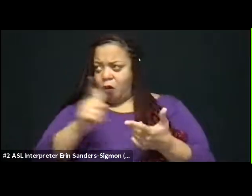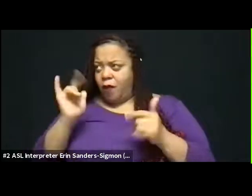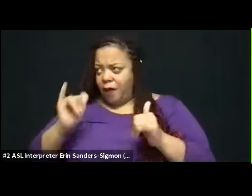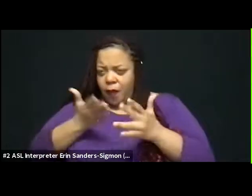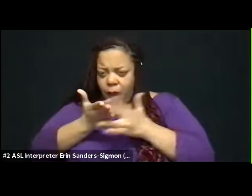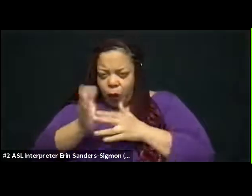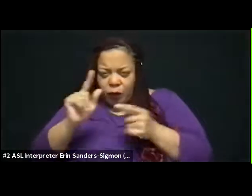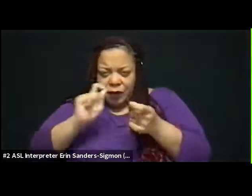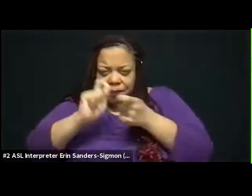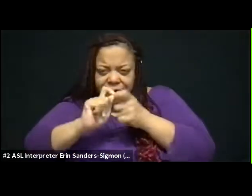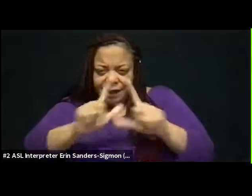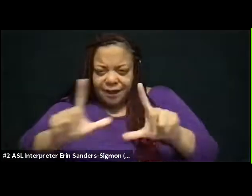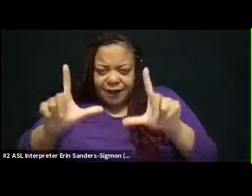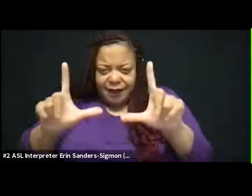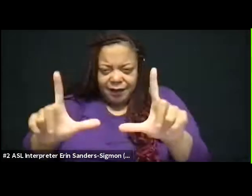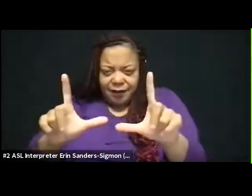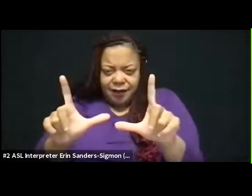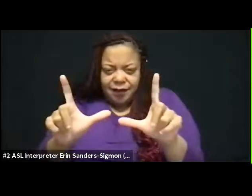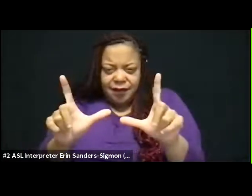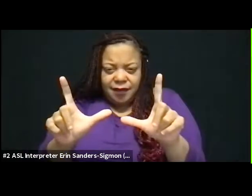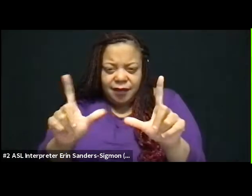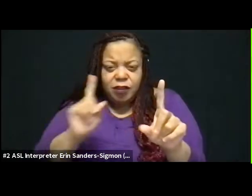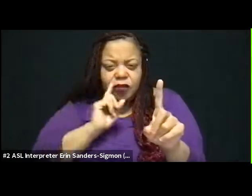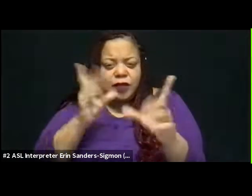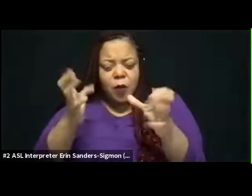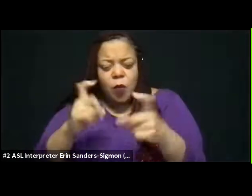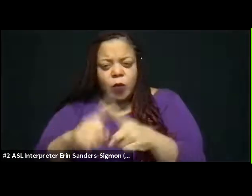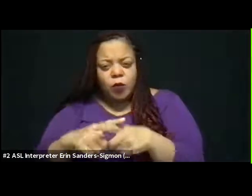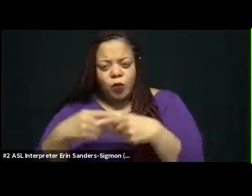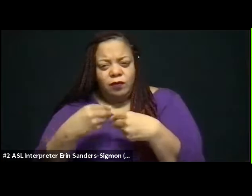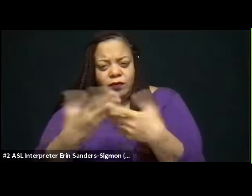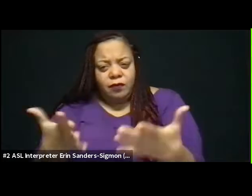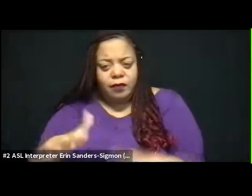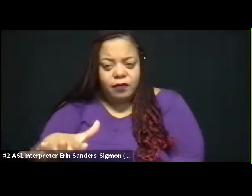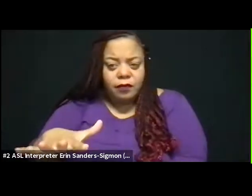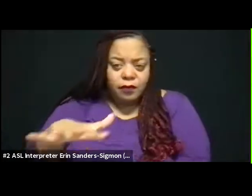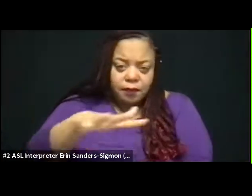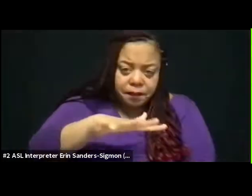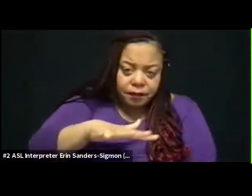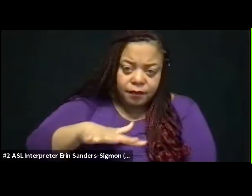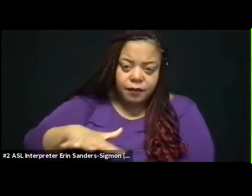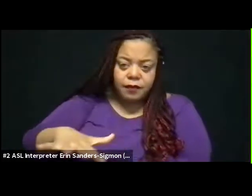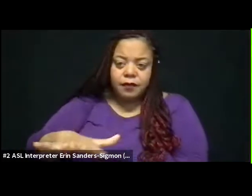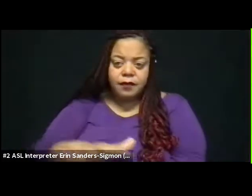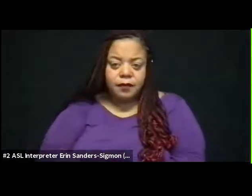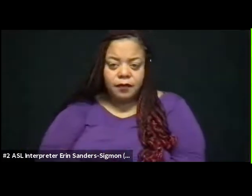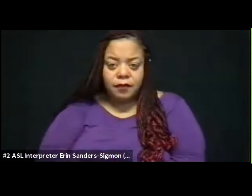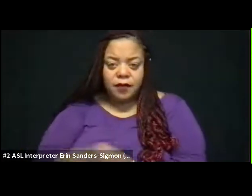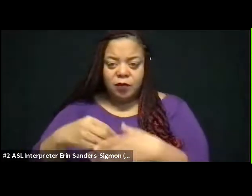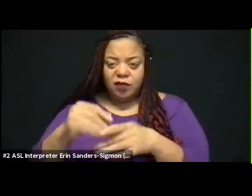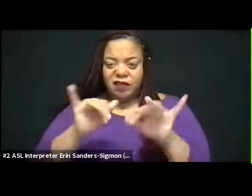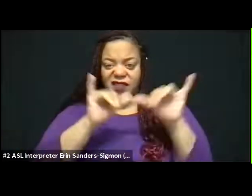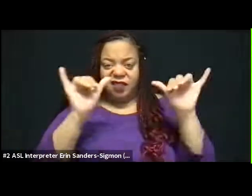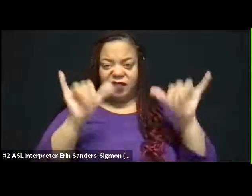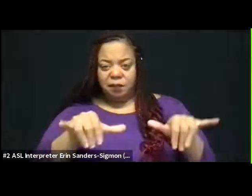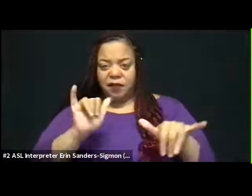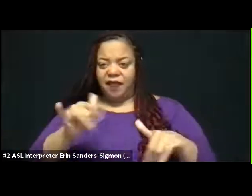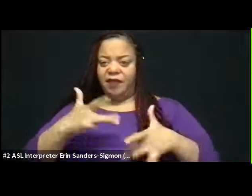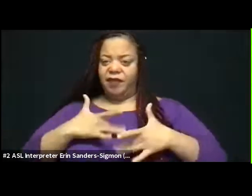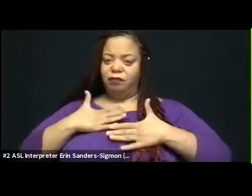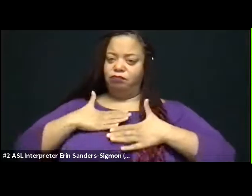then I really want to create space outside of this system that feels very humanizing for children.